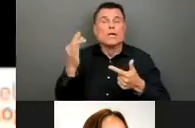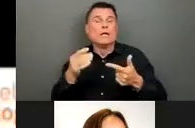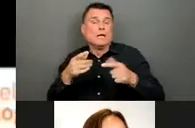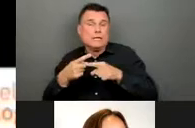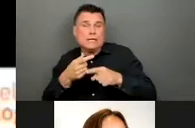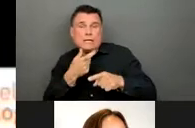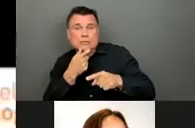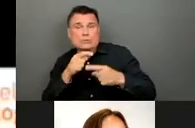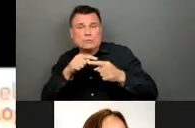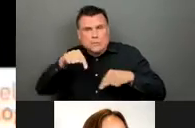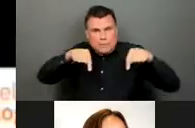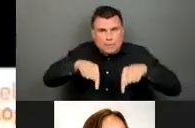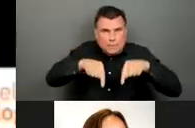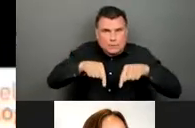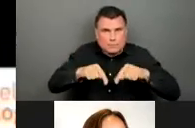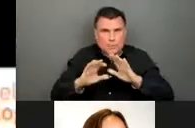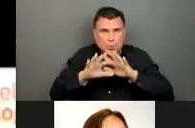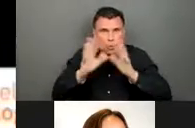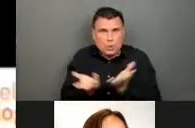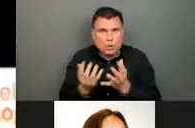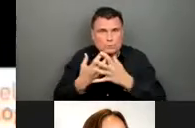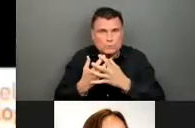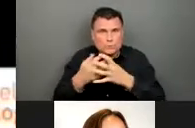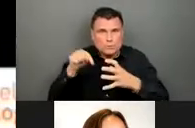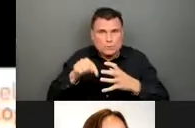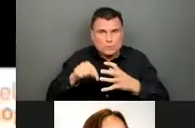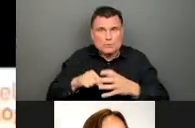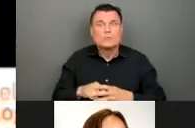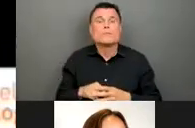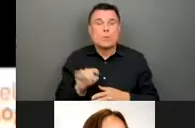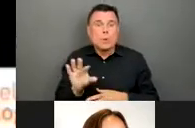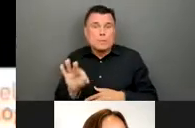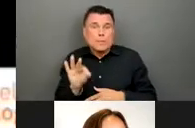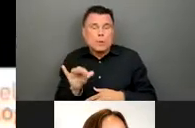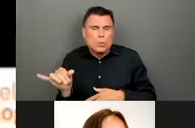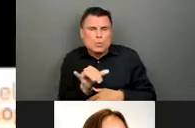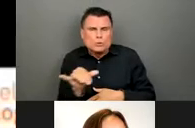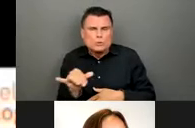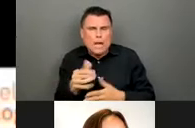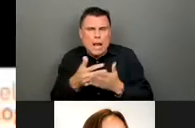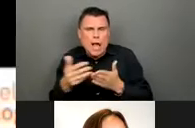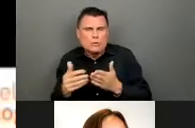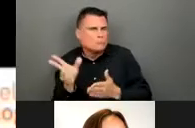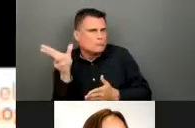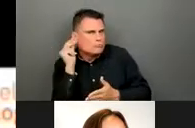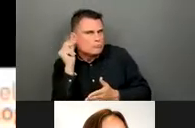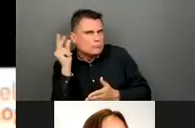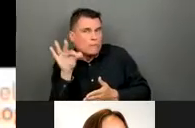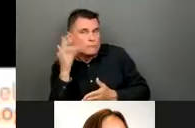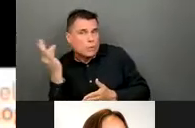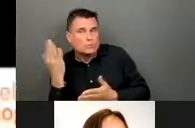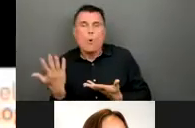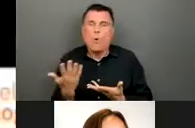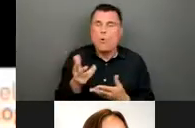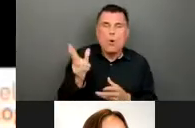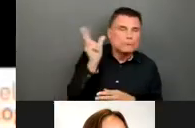translation. Please select your channel in order to hear the interpretation in French or in English.